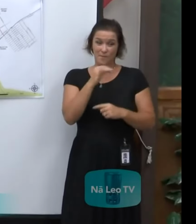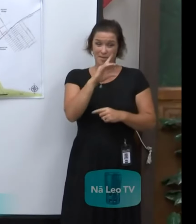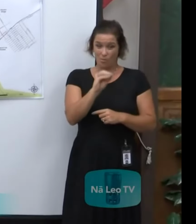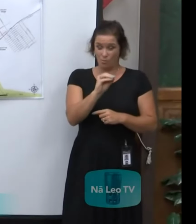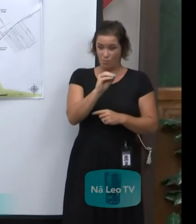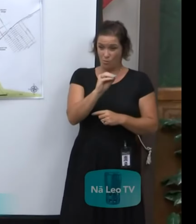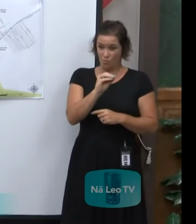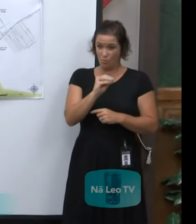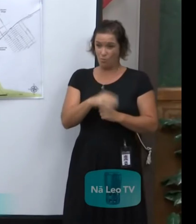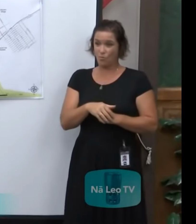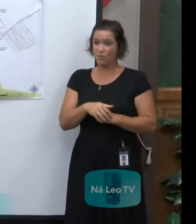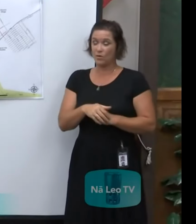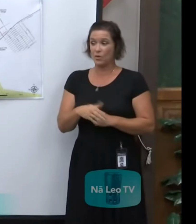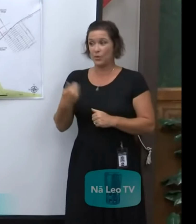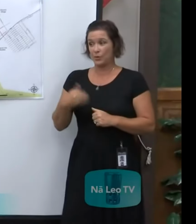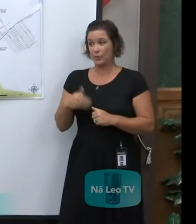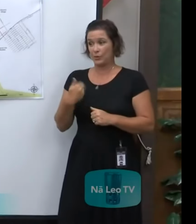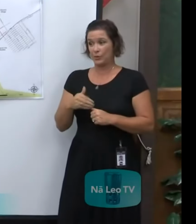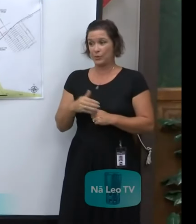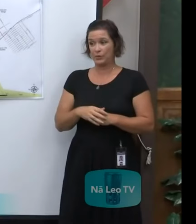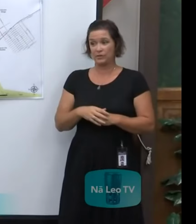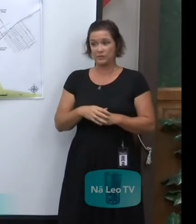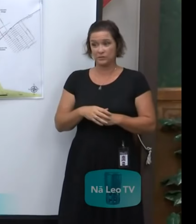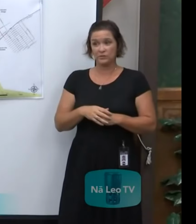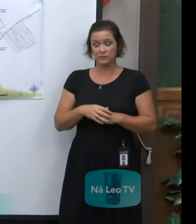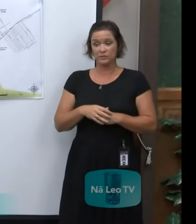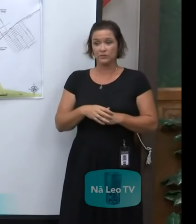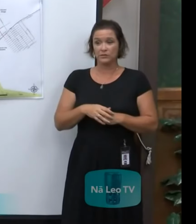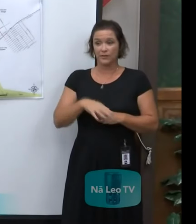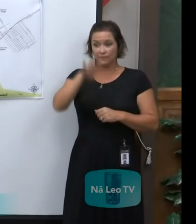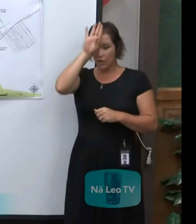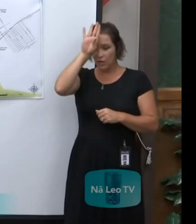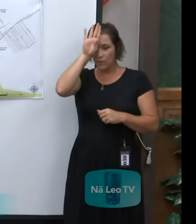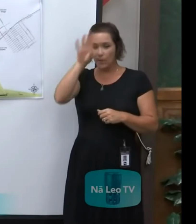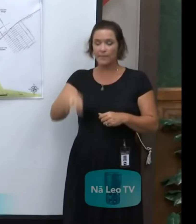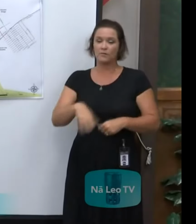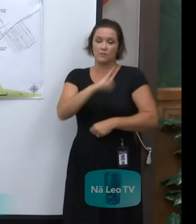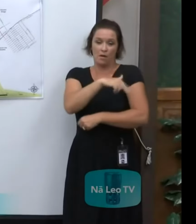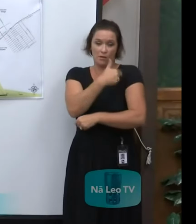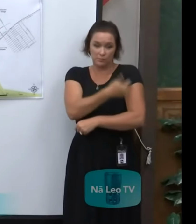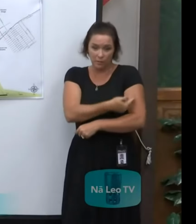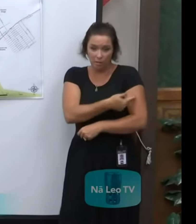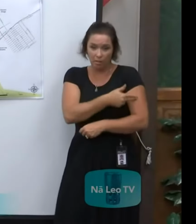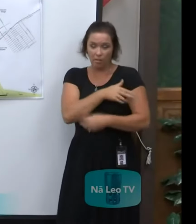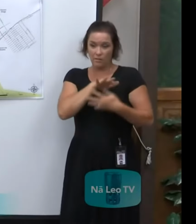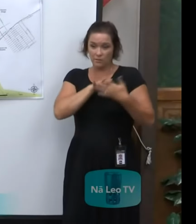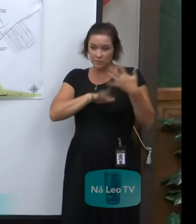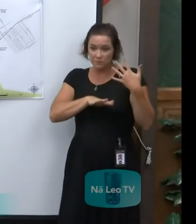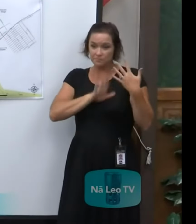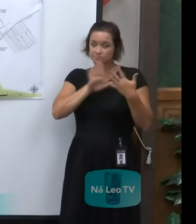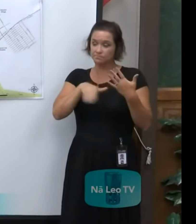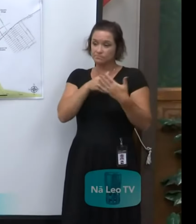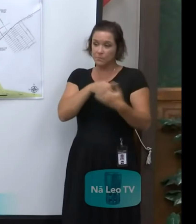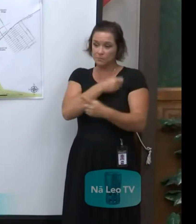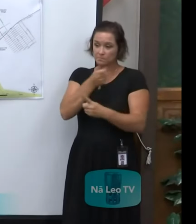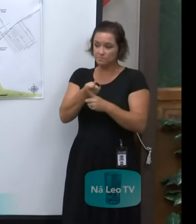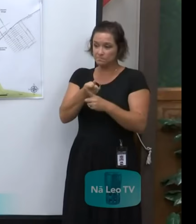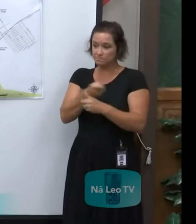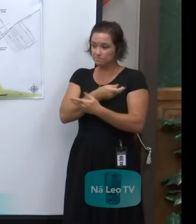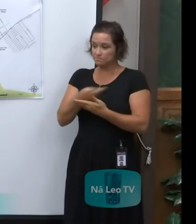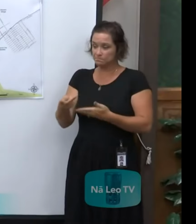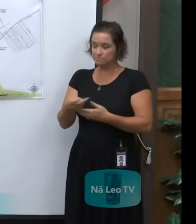island. So that would be affected. Fire department, hospitals, all of them would be impacted